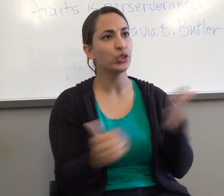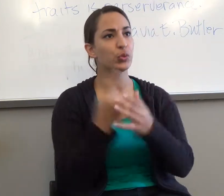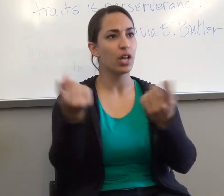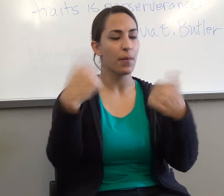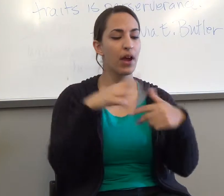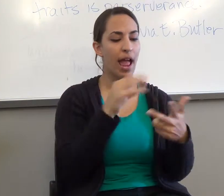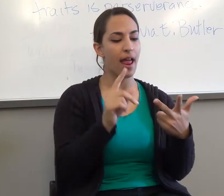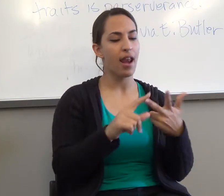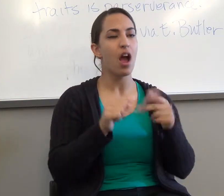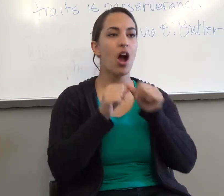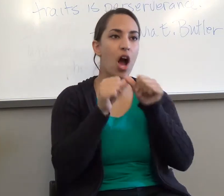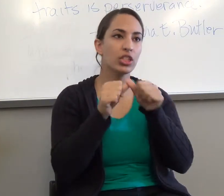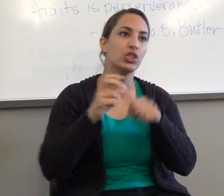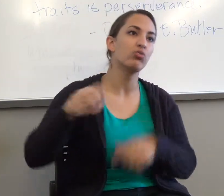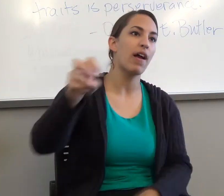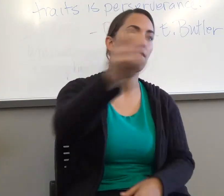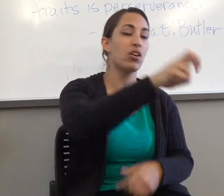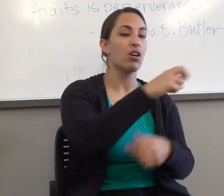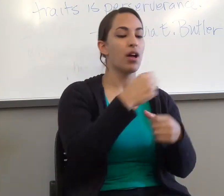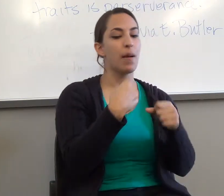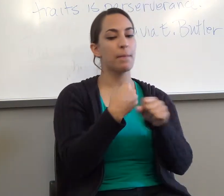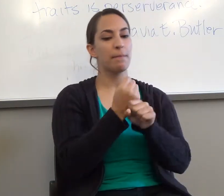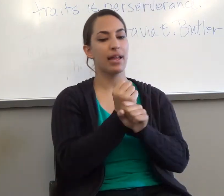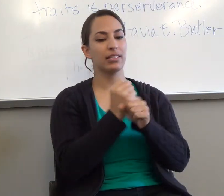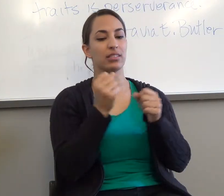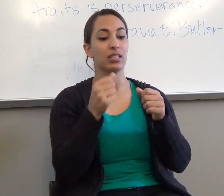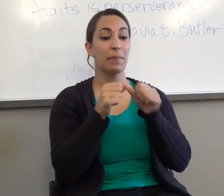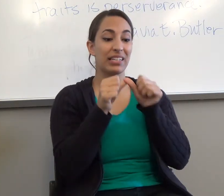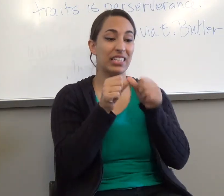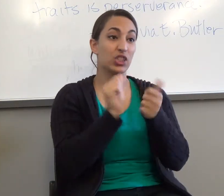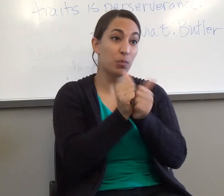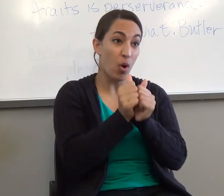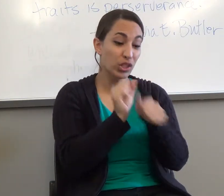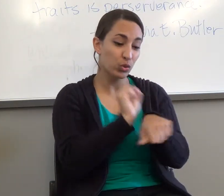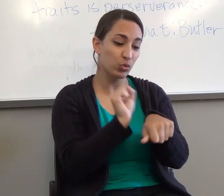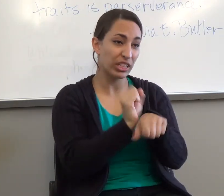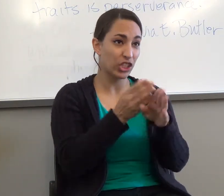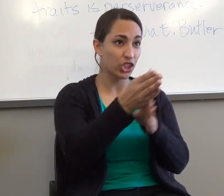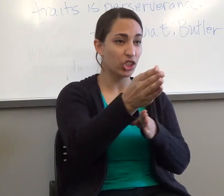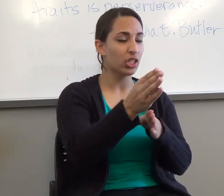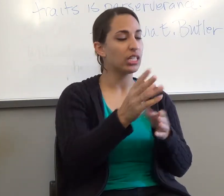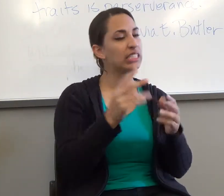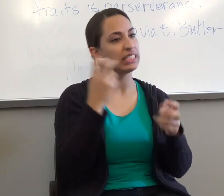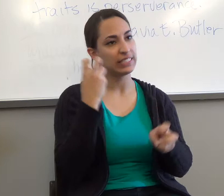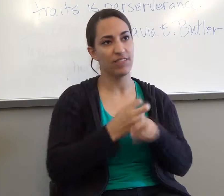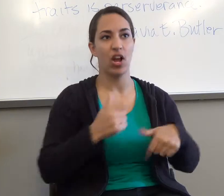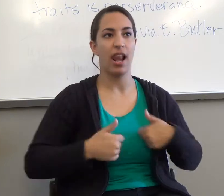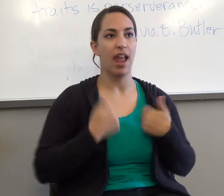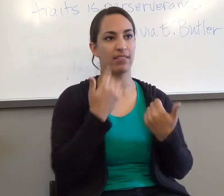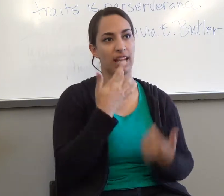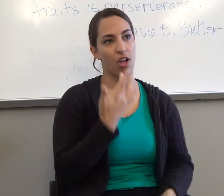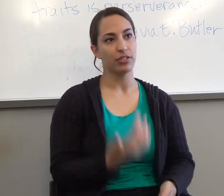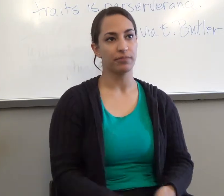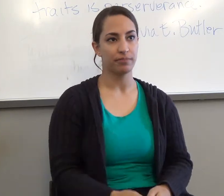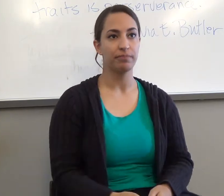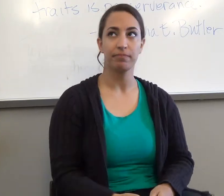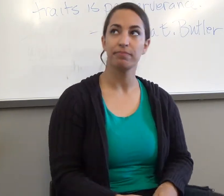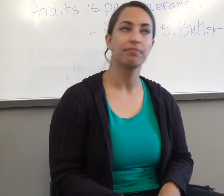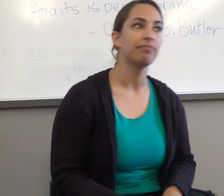maintaining a sports career a difficult lifestyle. Okay, here's another question that we need to kind of apply to all